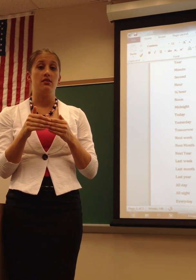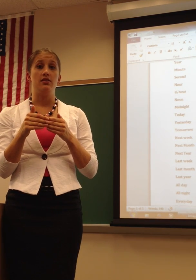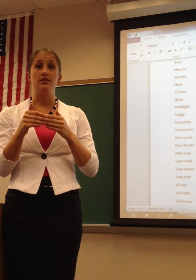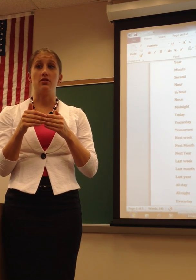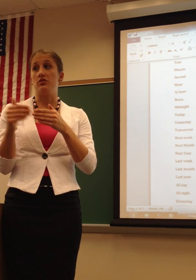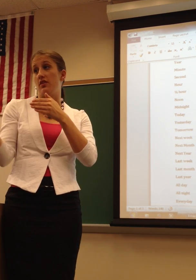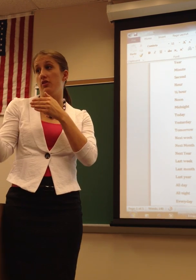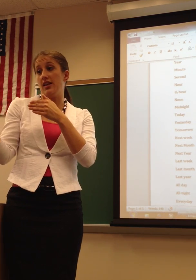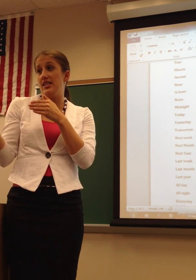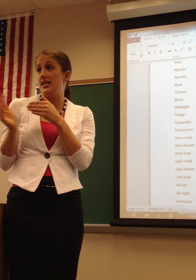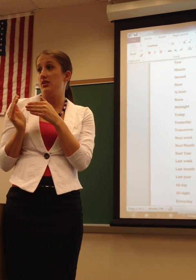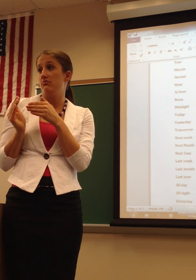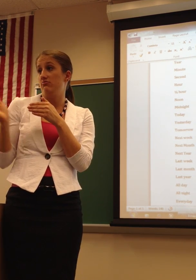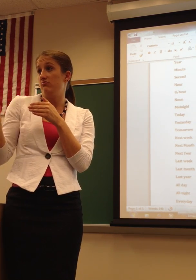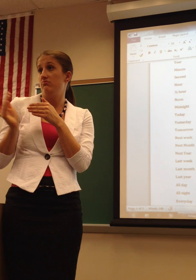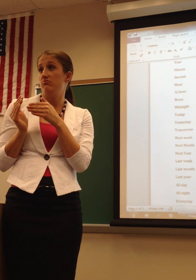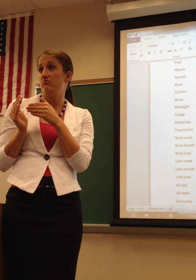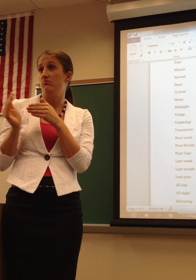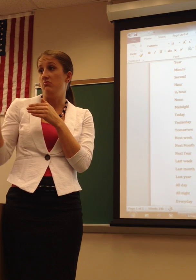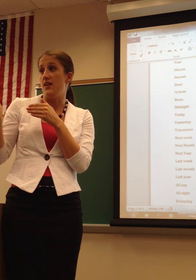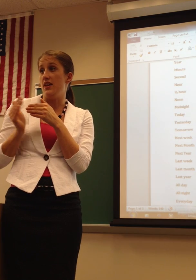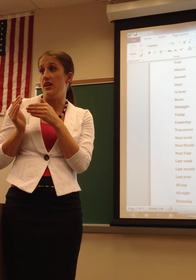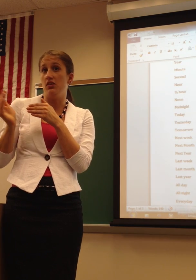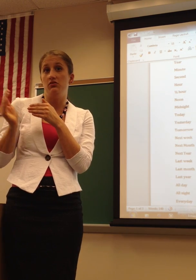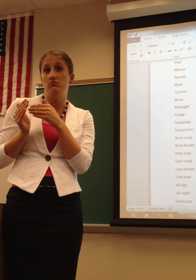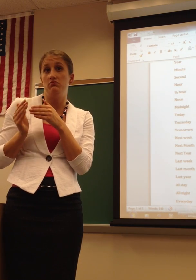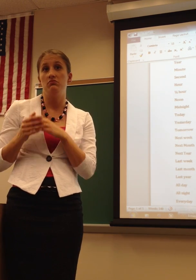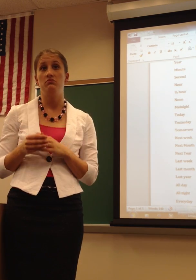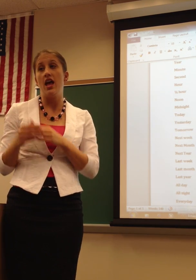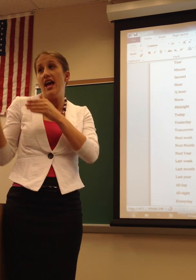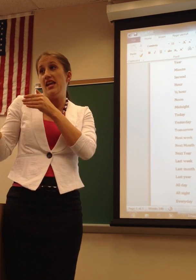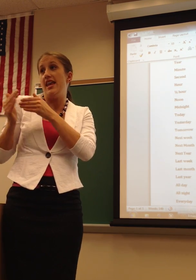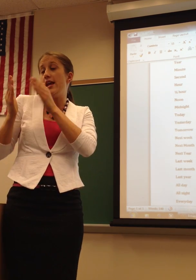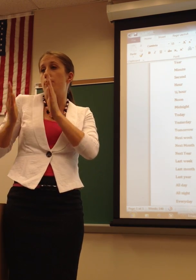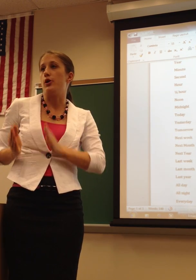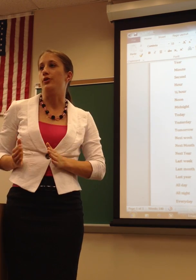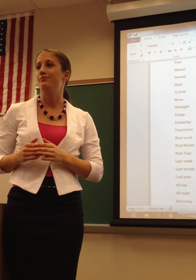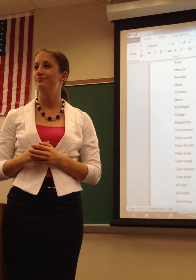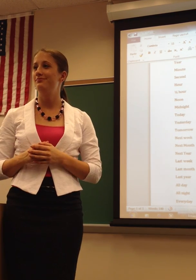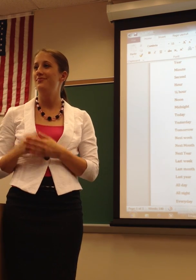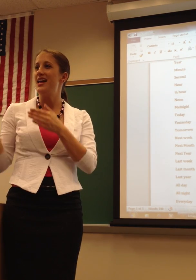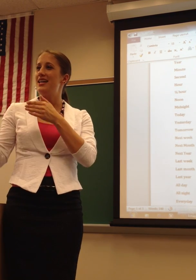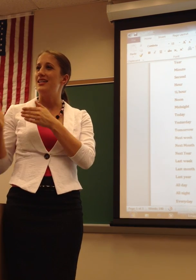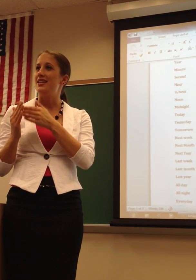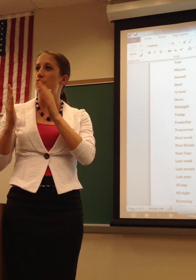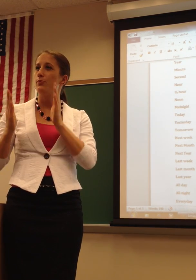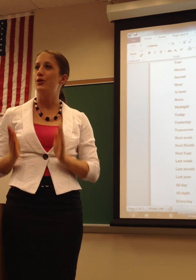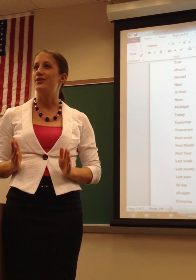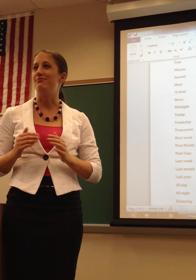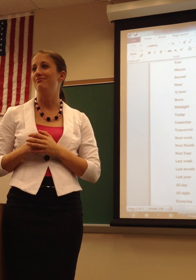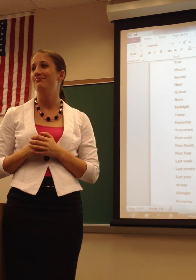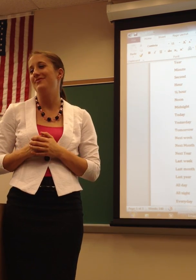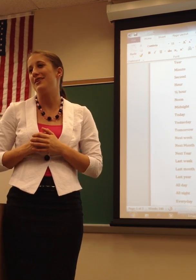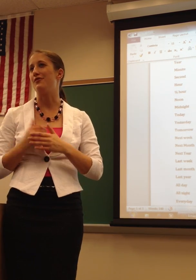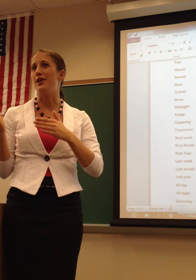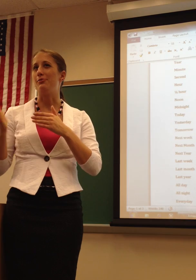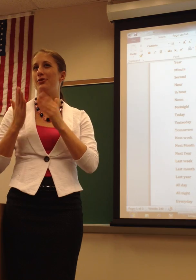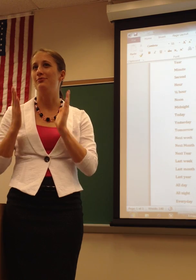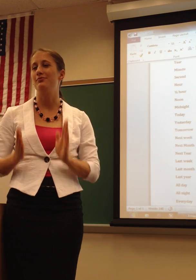This is also a sign for like near. Near. Neighbor. Near person. Sign for neighbor. You